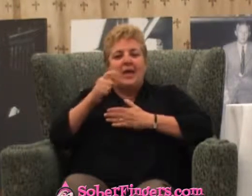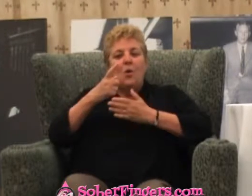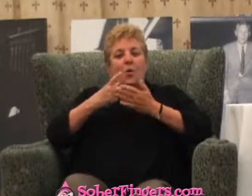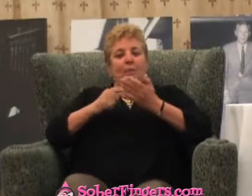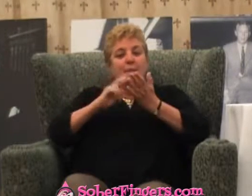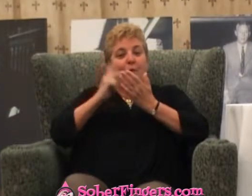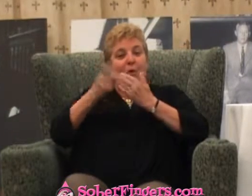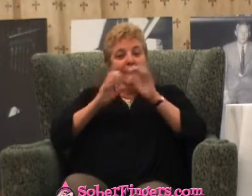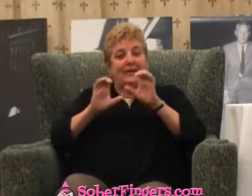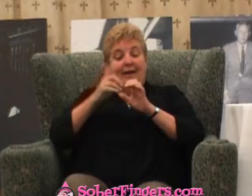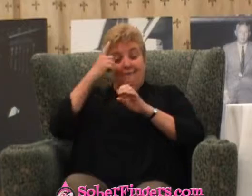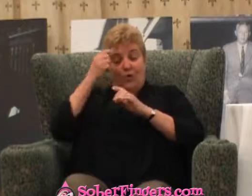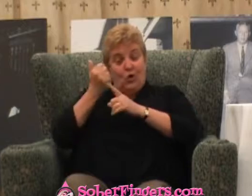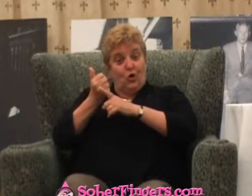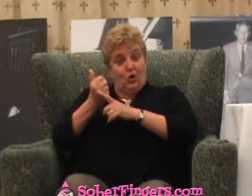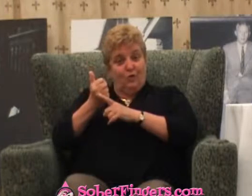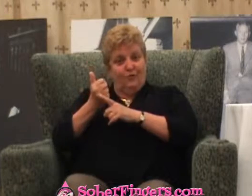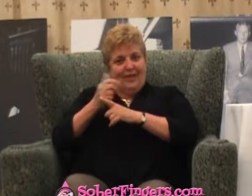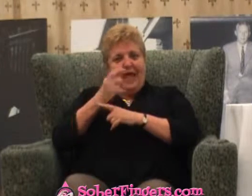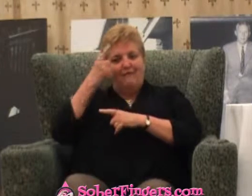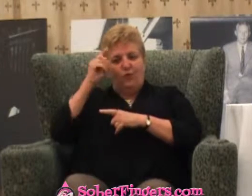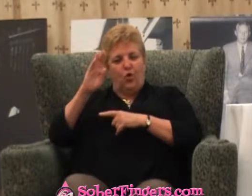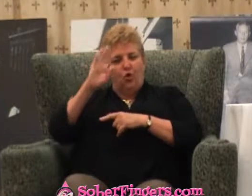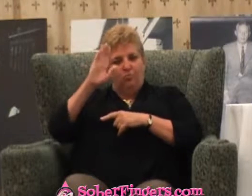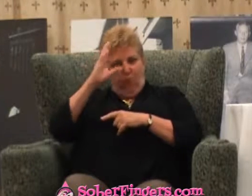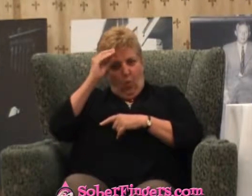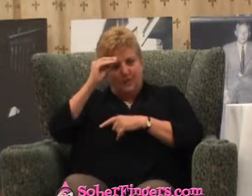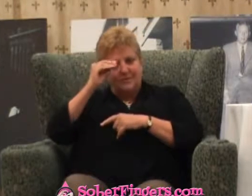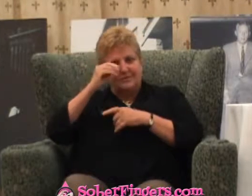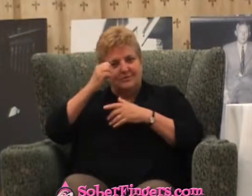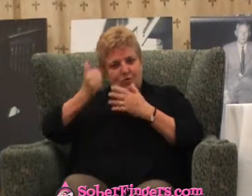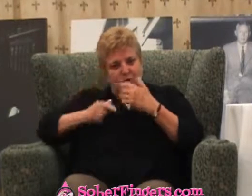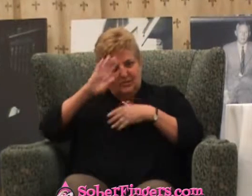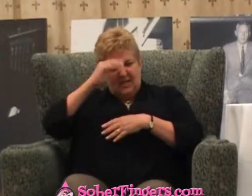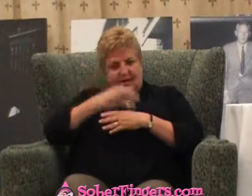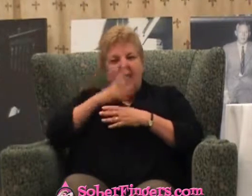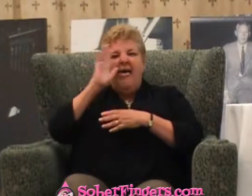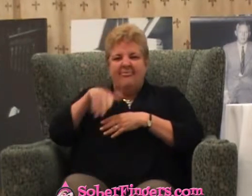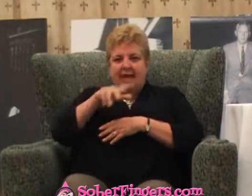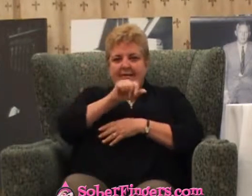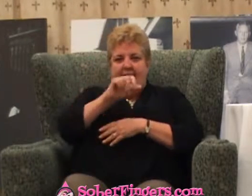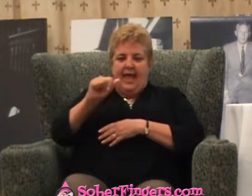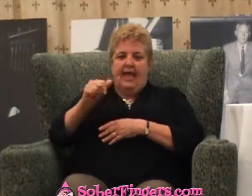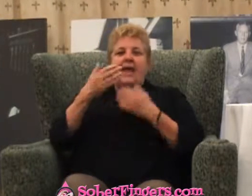boys. That's Alcoholics Anonymous. Thank you for letting me share.